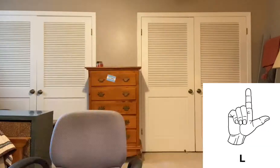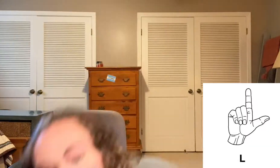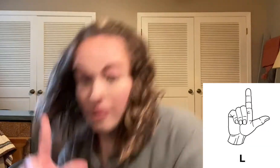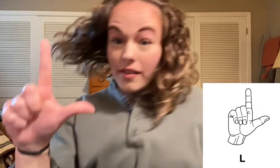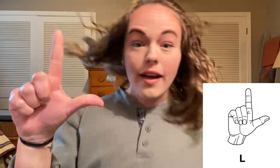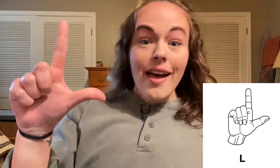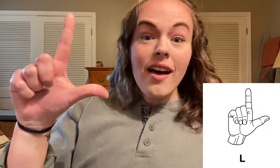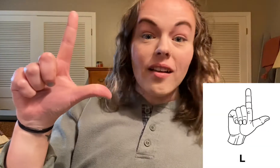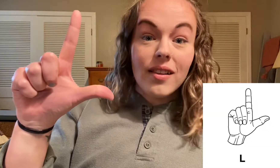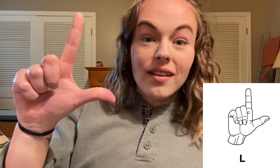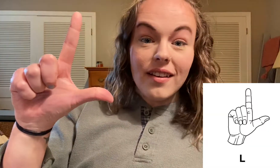L,